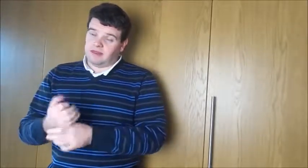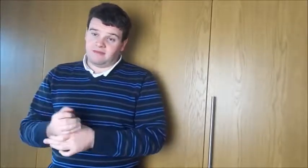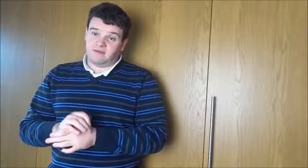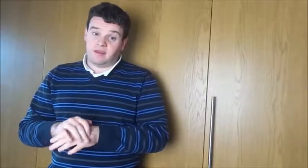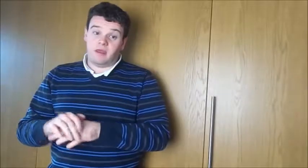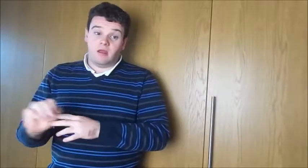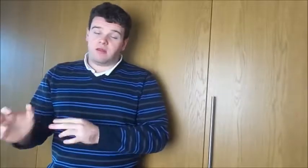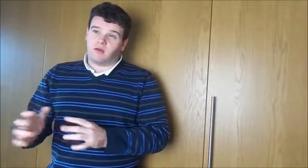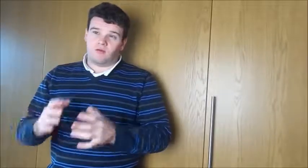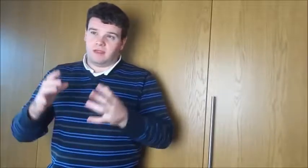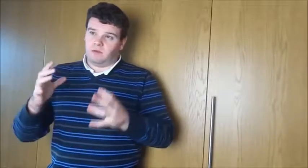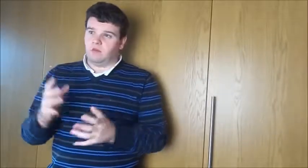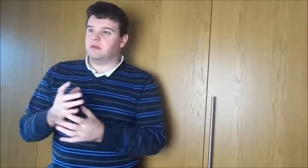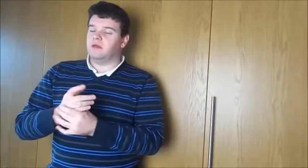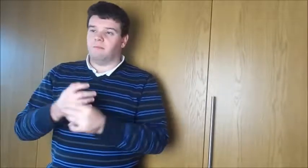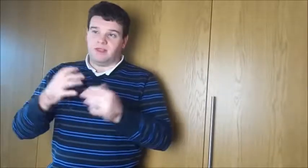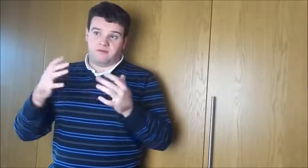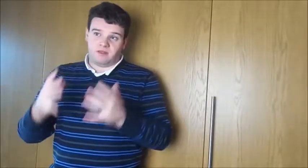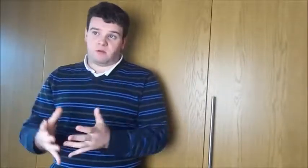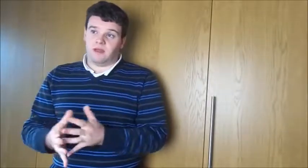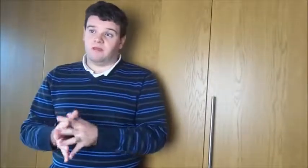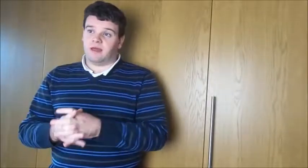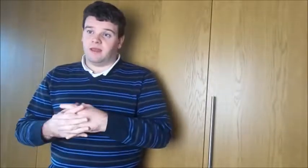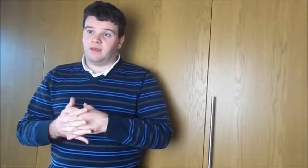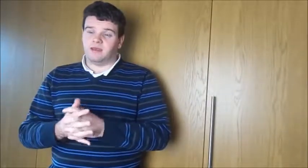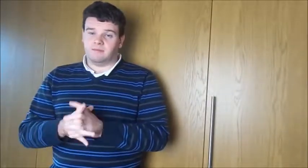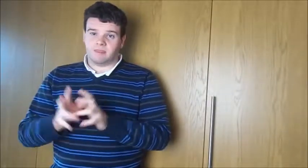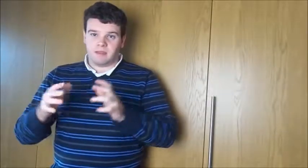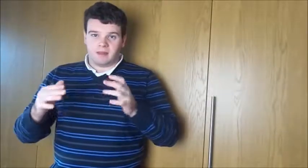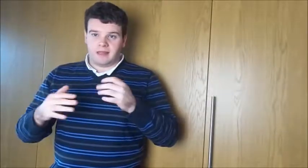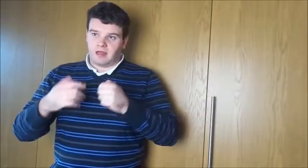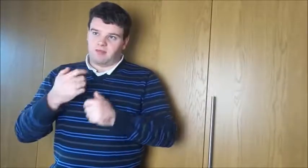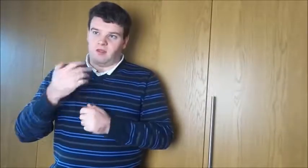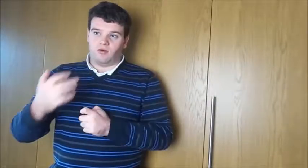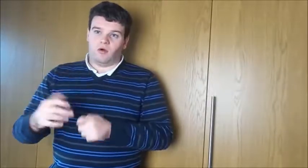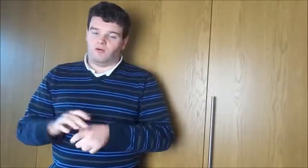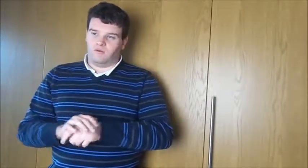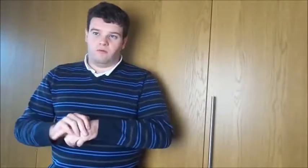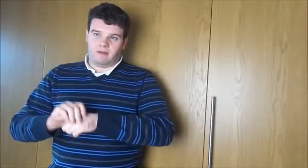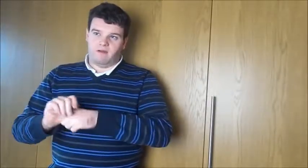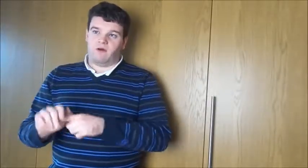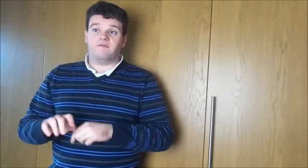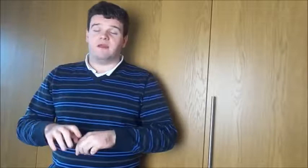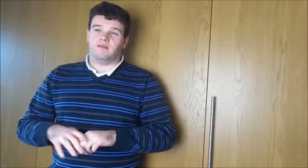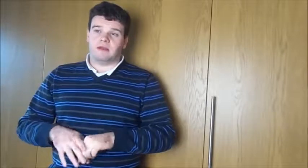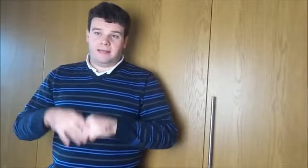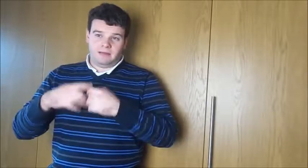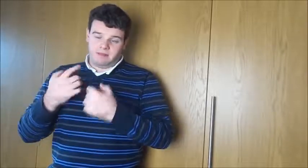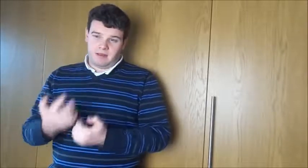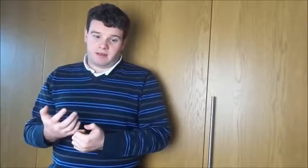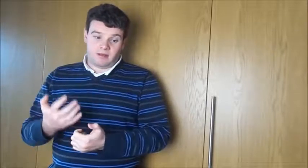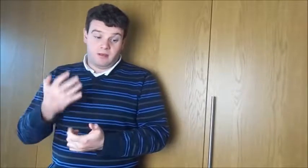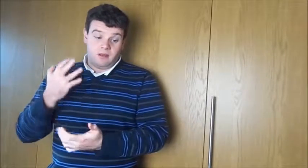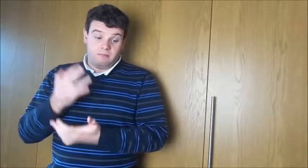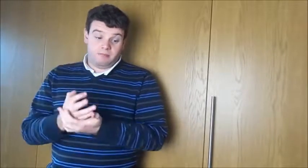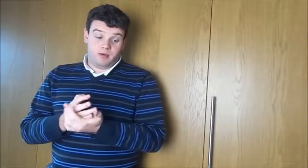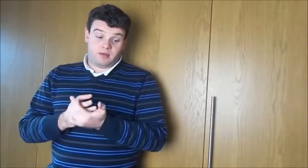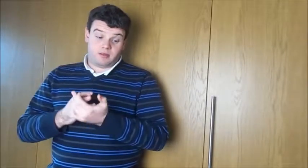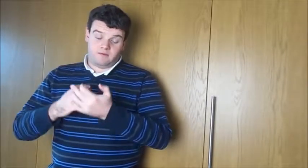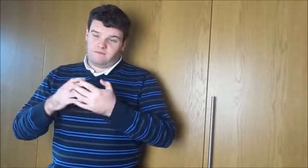lived in, so it was a bit of a squeeze. And as they got older and got married off, things got a little bit better, but things